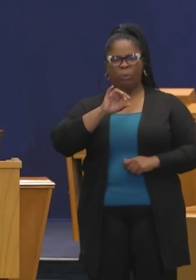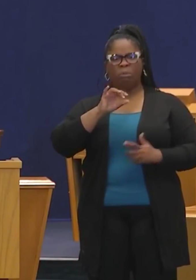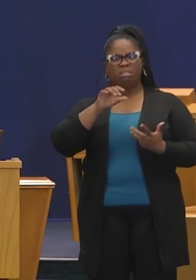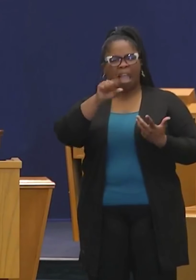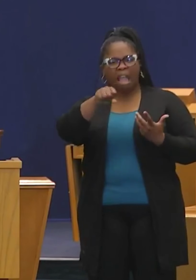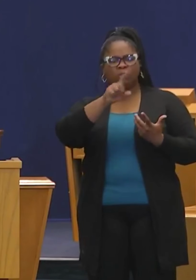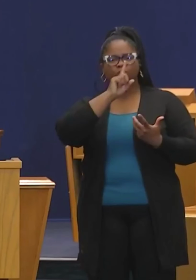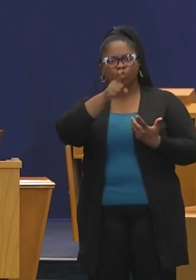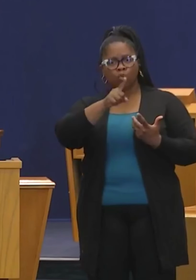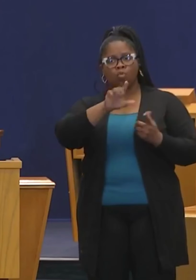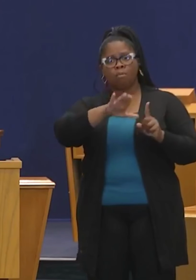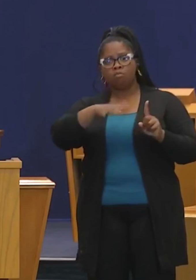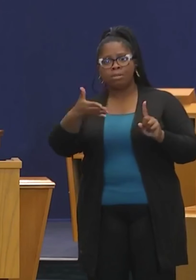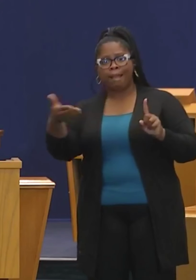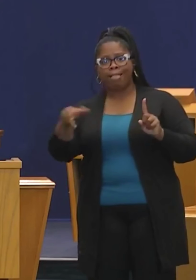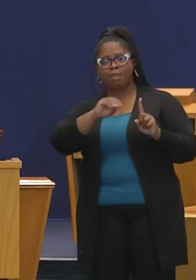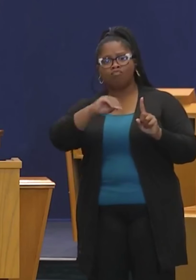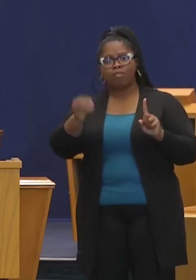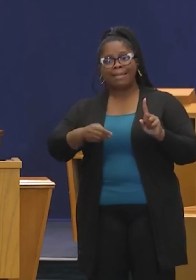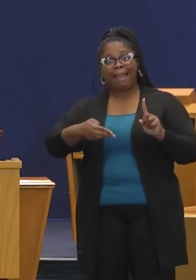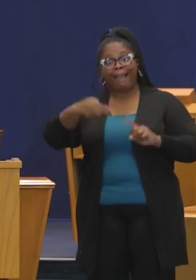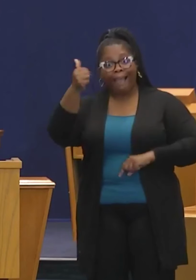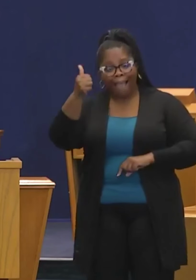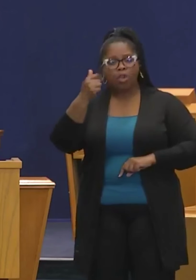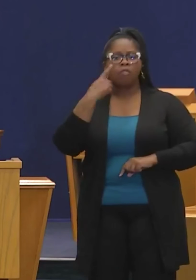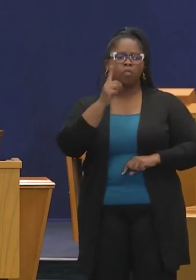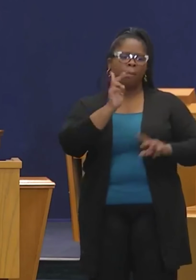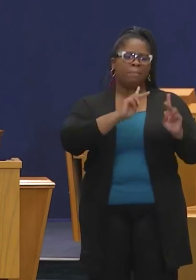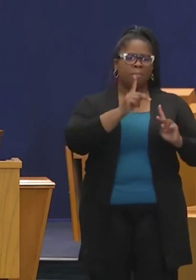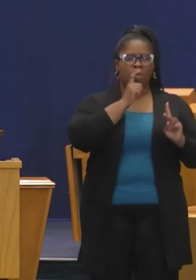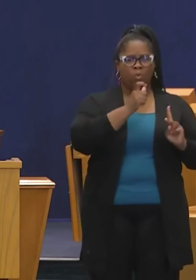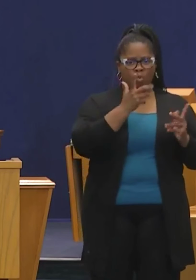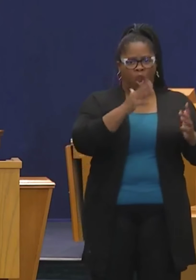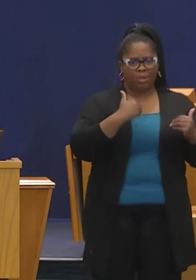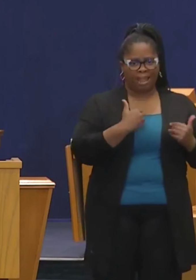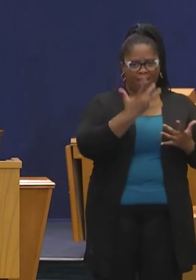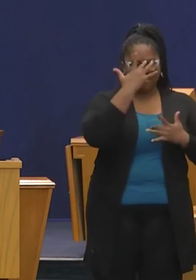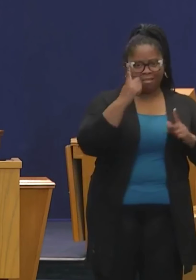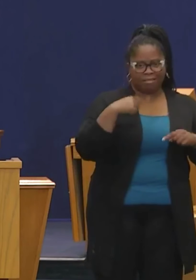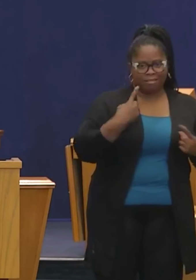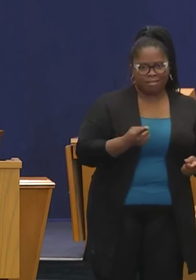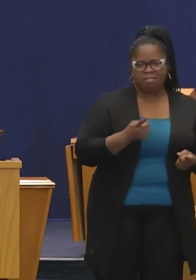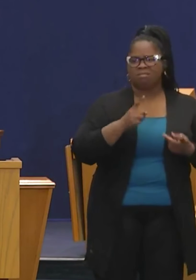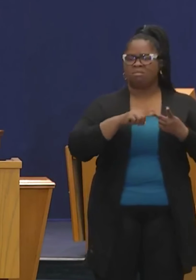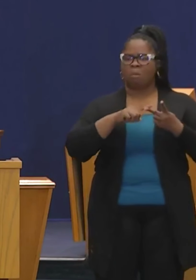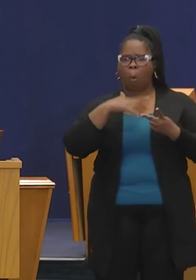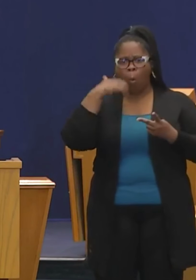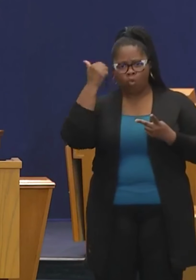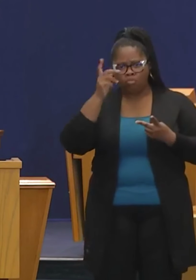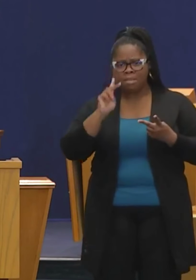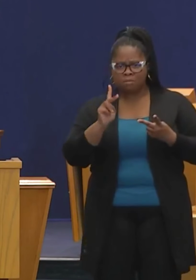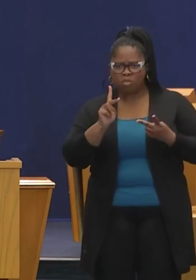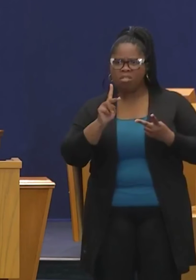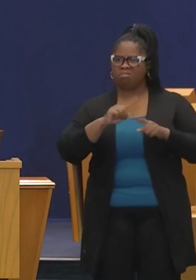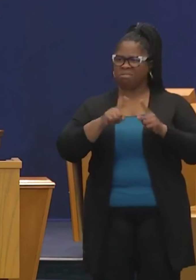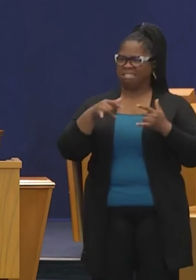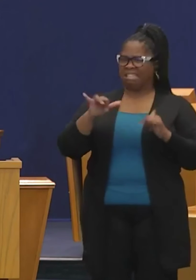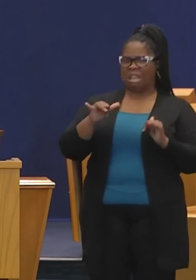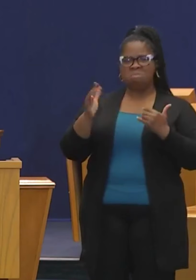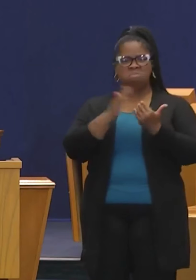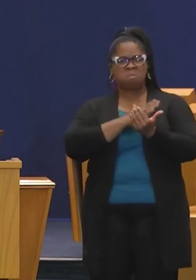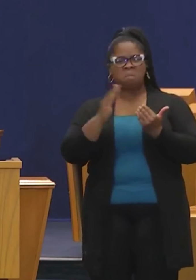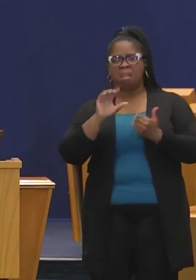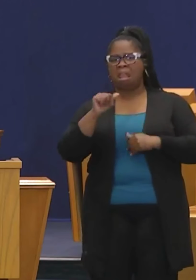who are older and people who have underlying health conditions, people of all ages can in fact pass away